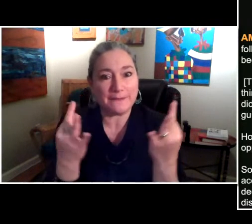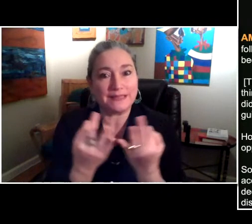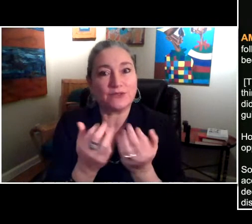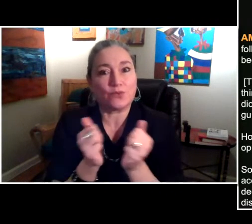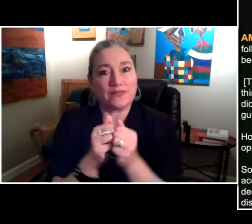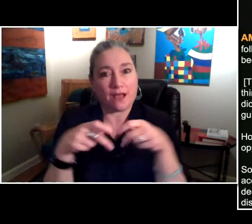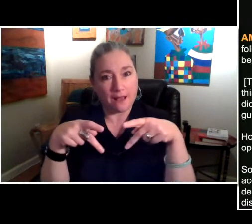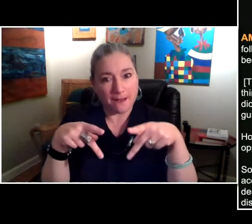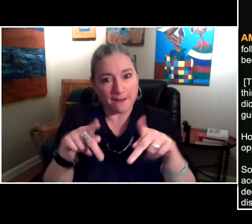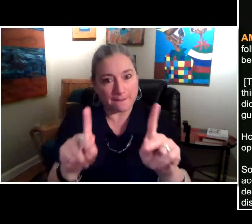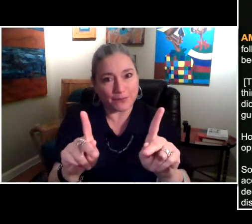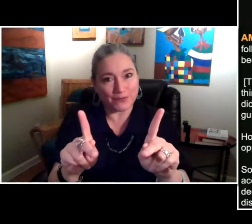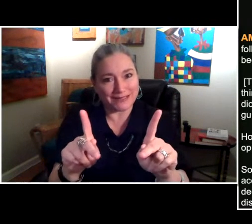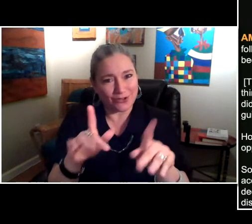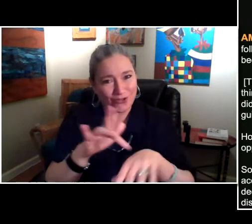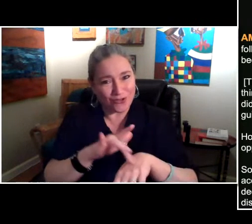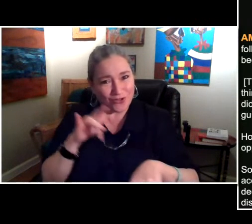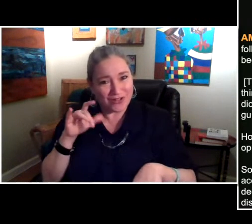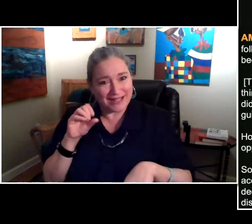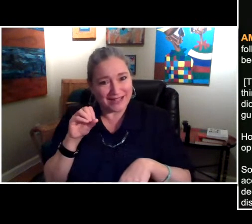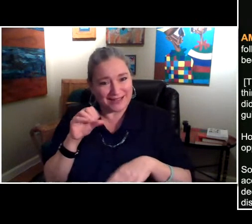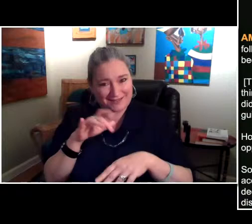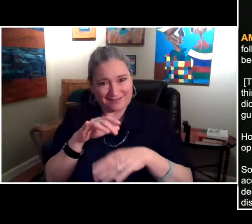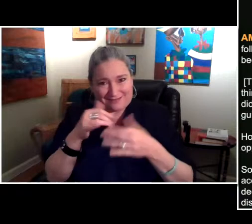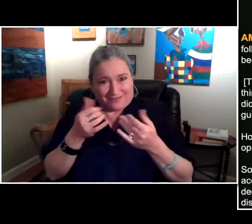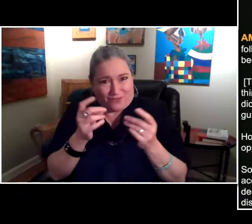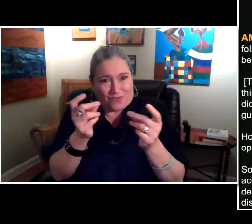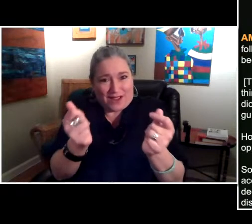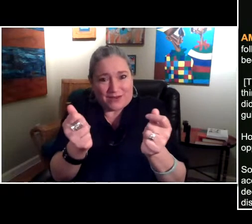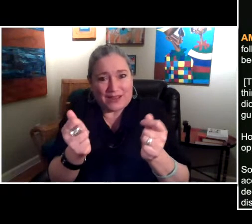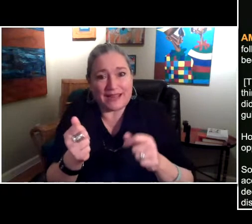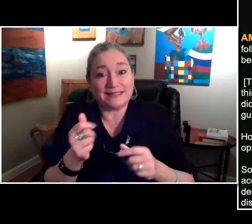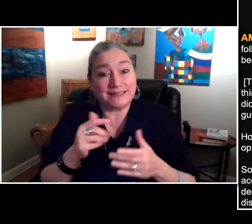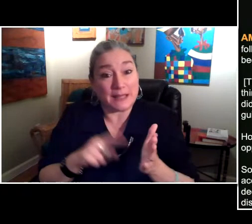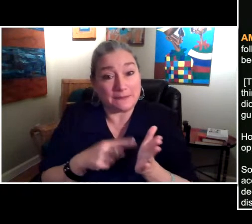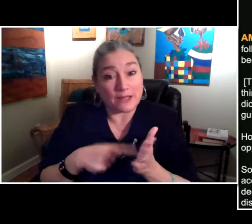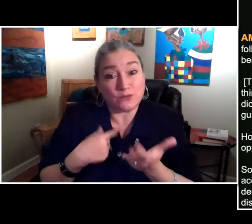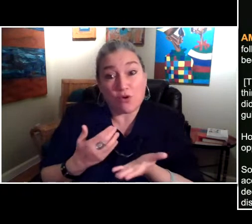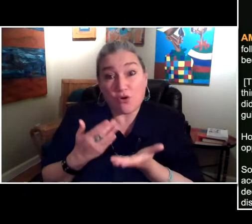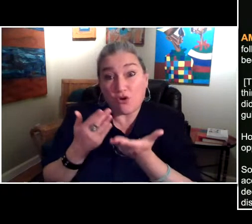begin providing families with opportunities early on?